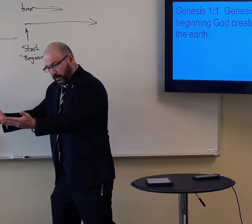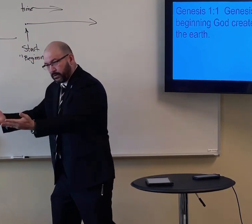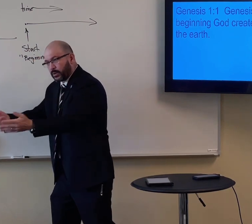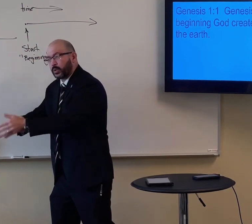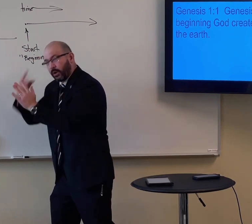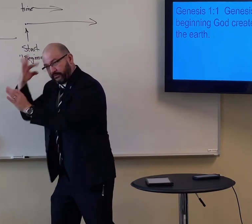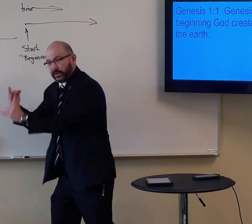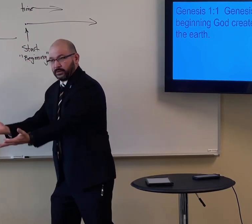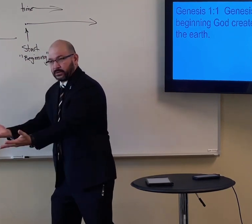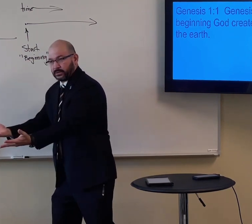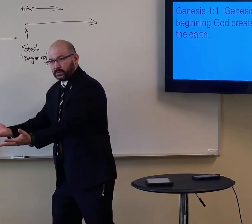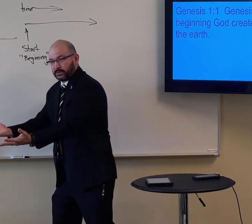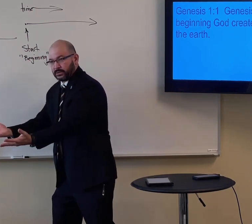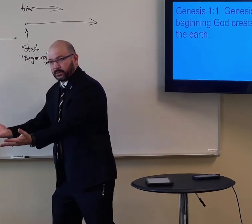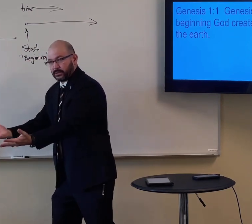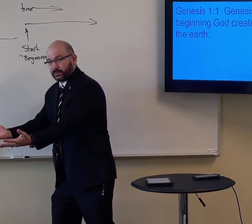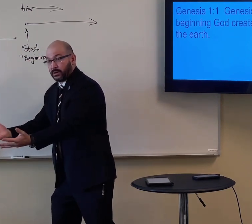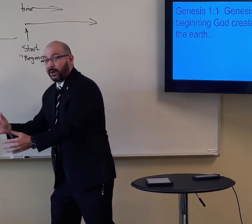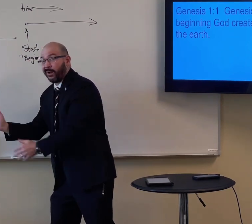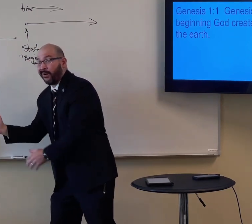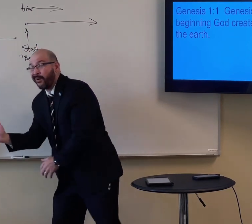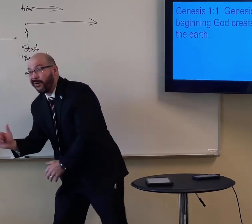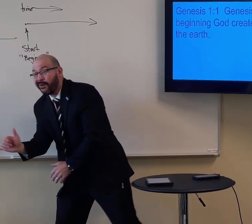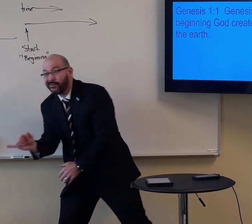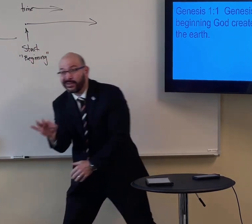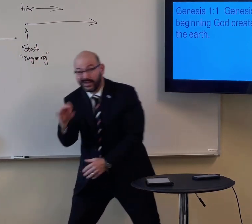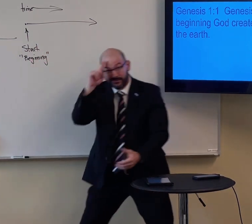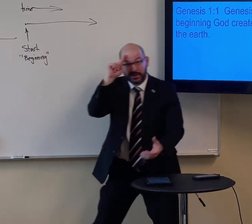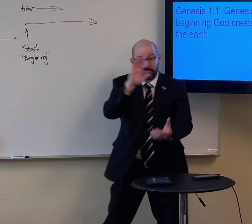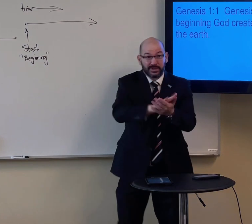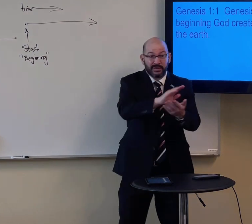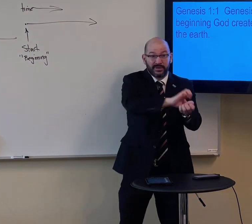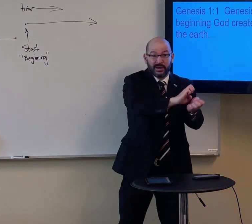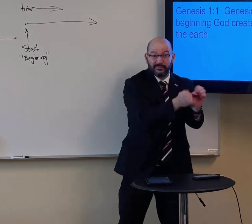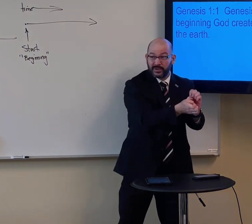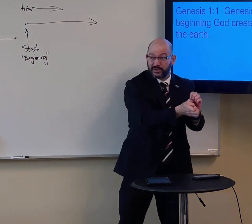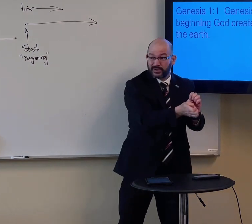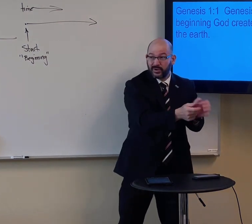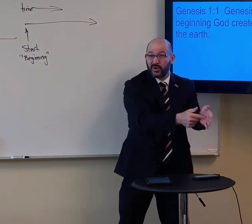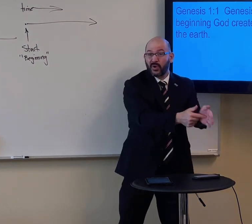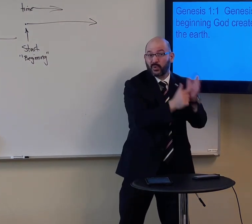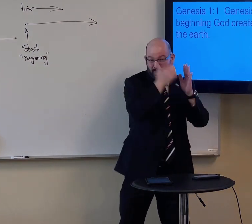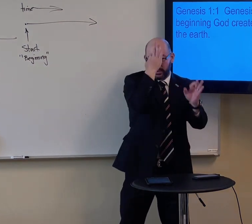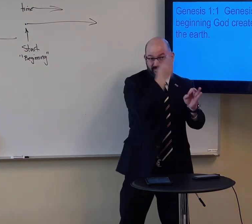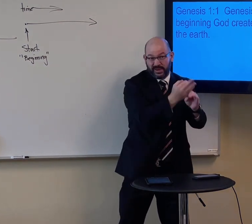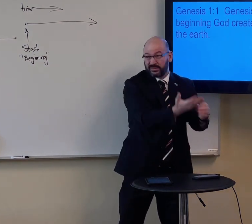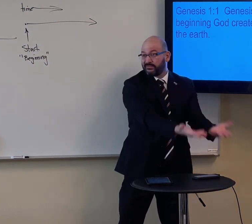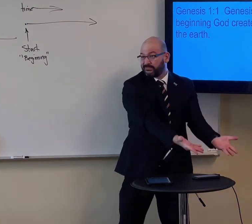in creation, it requires faith. Yes. Also, if you believe in evolution, it requires faith.